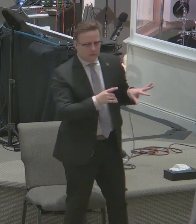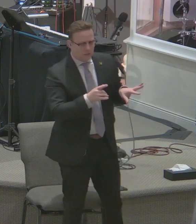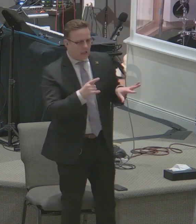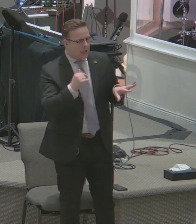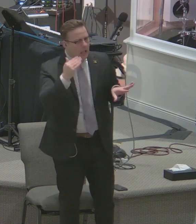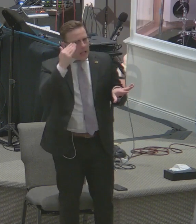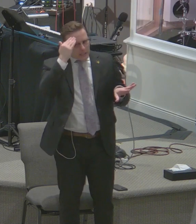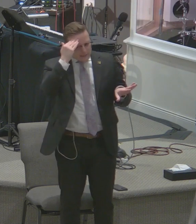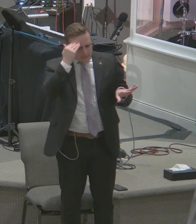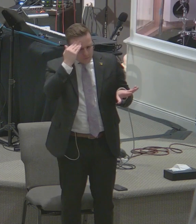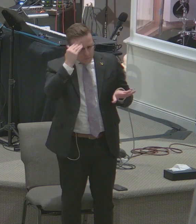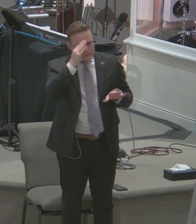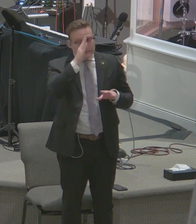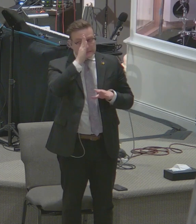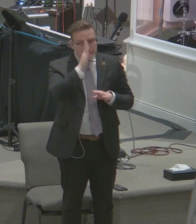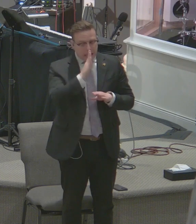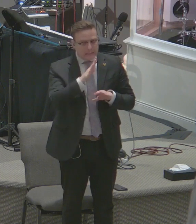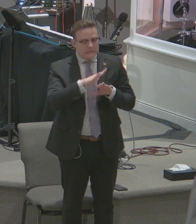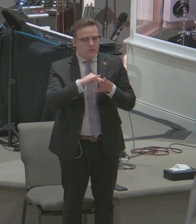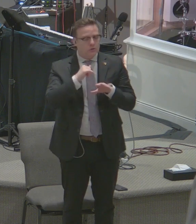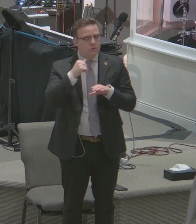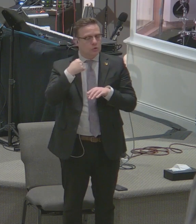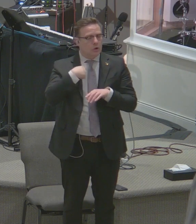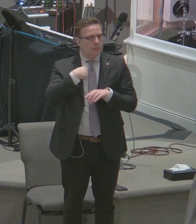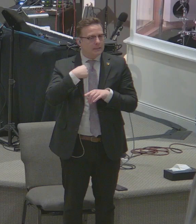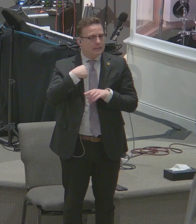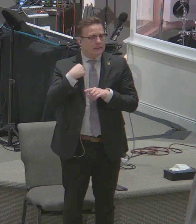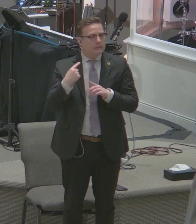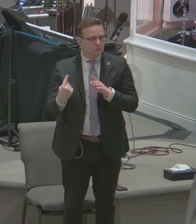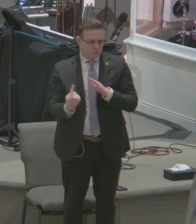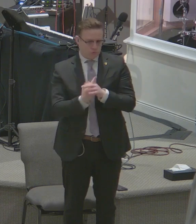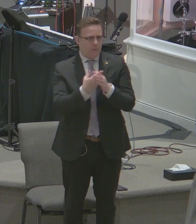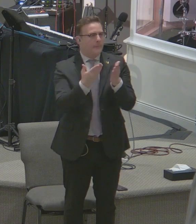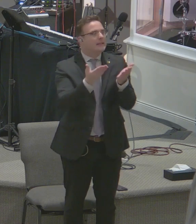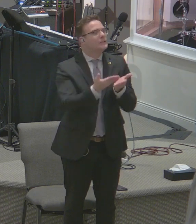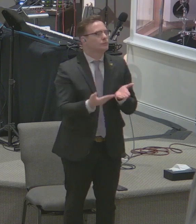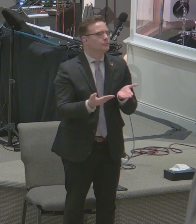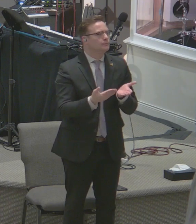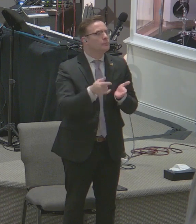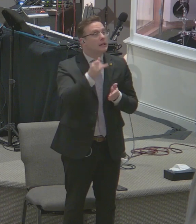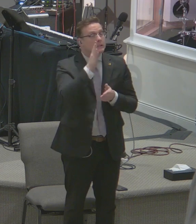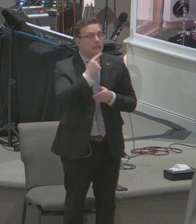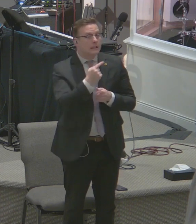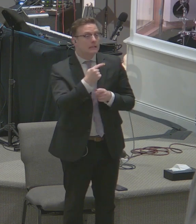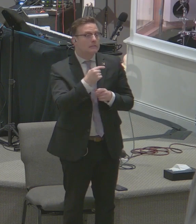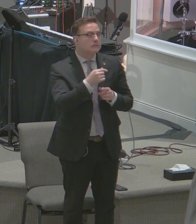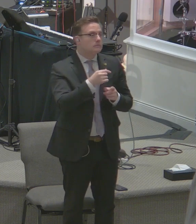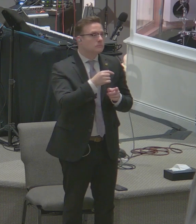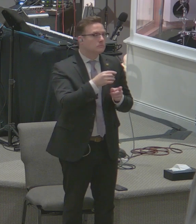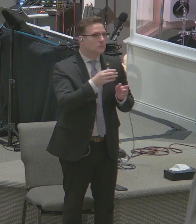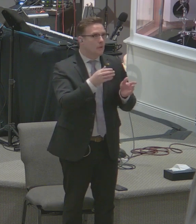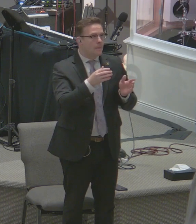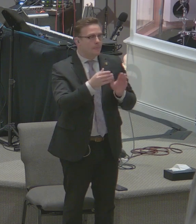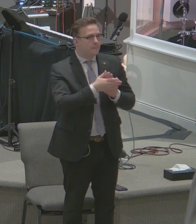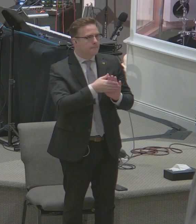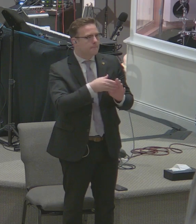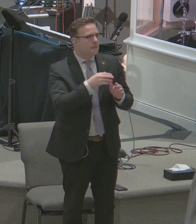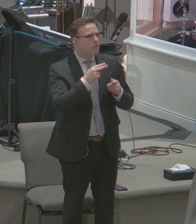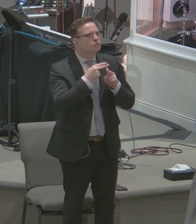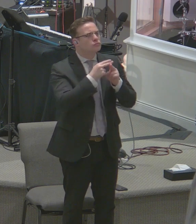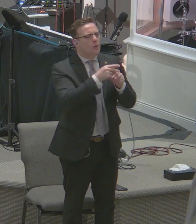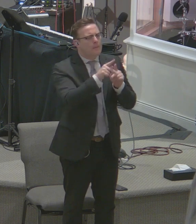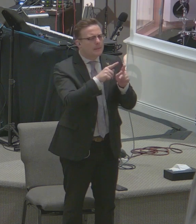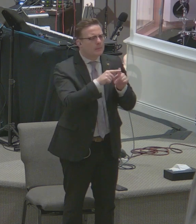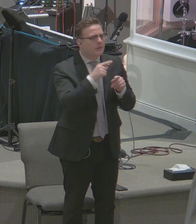I know that God has called me here. I know that. God calls people to ministries,